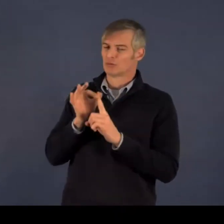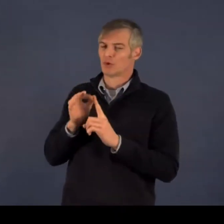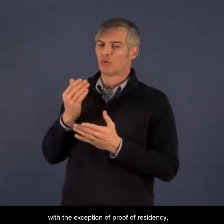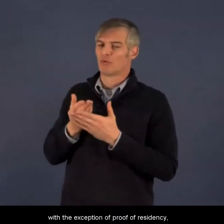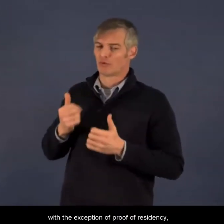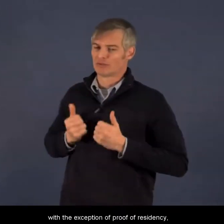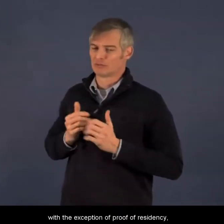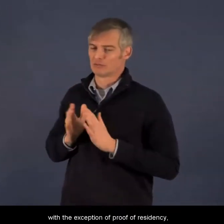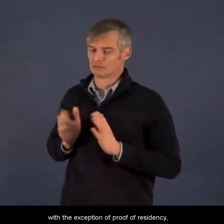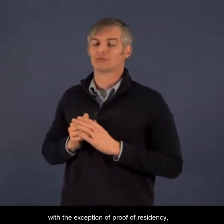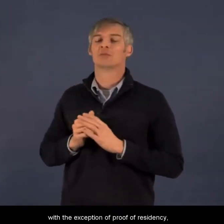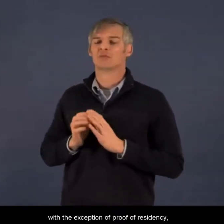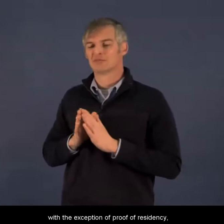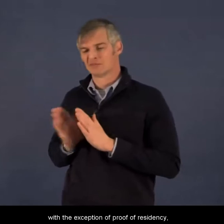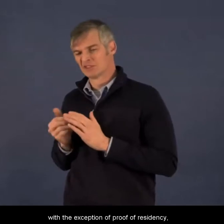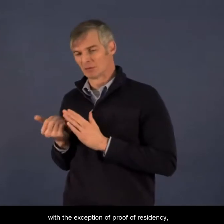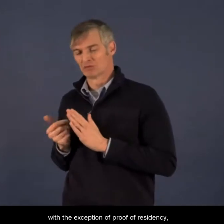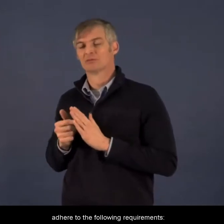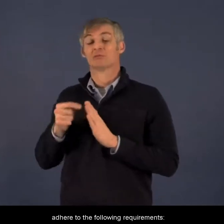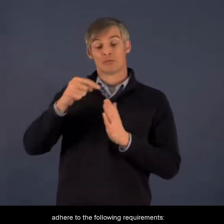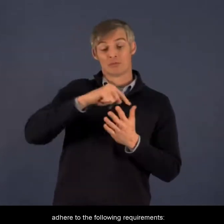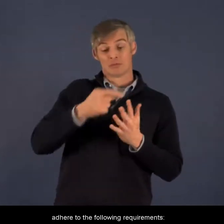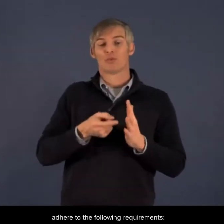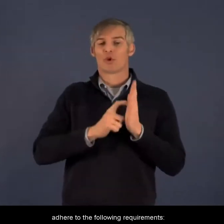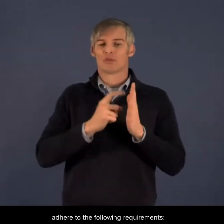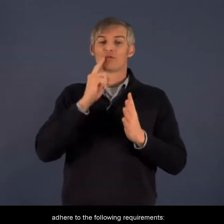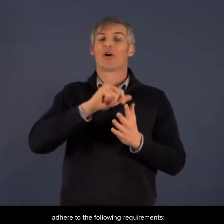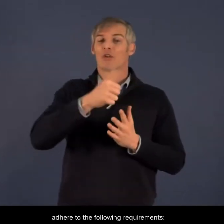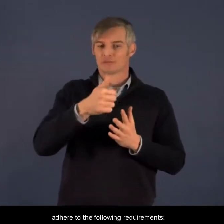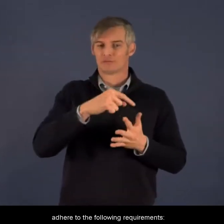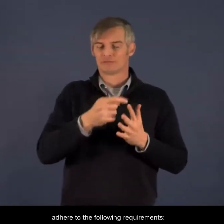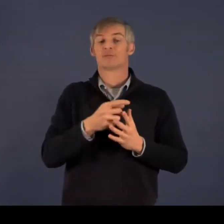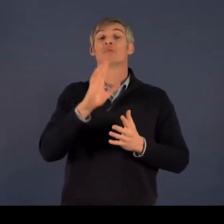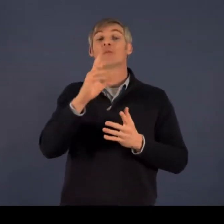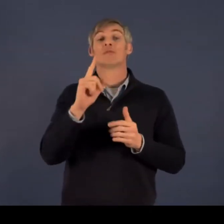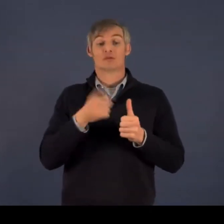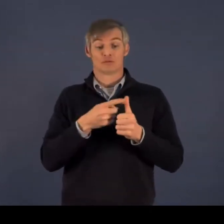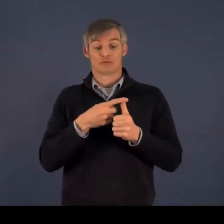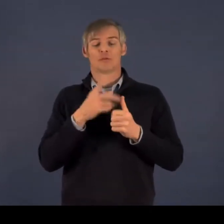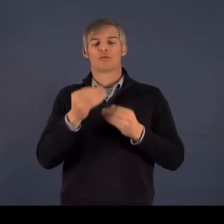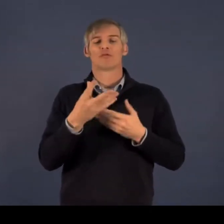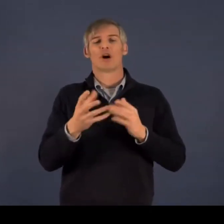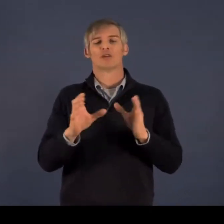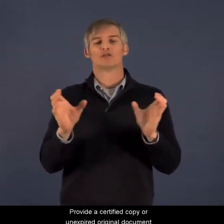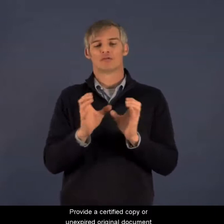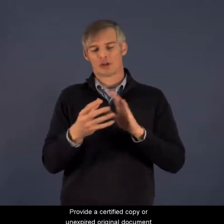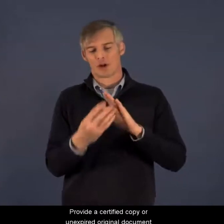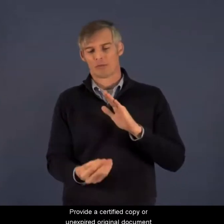with the exception of proof of residency, adhere to the following requirements. Provide a